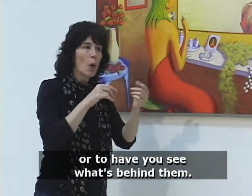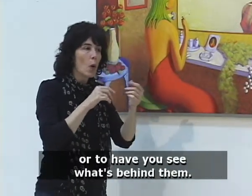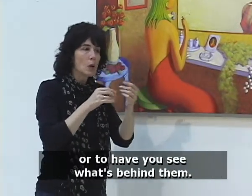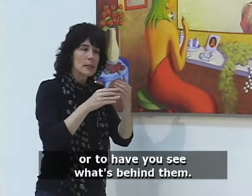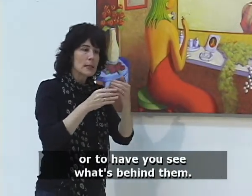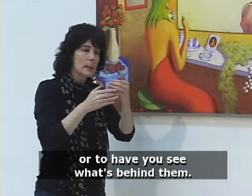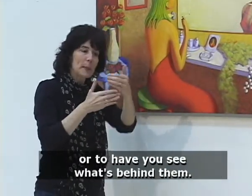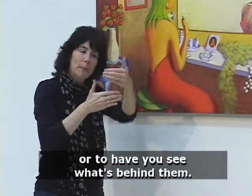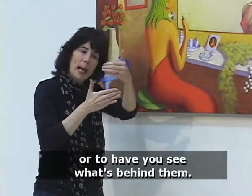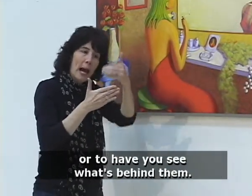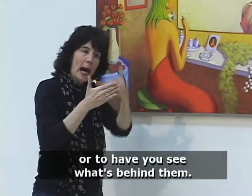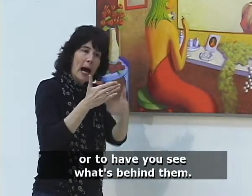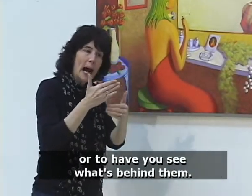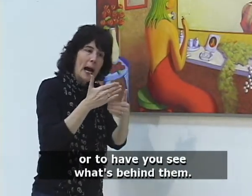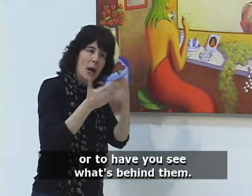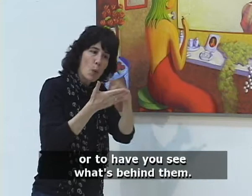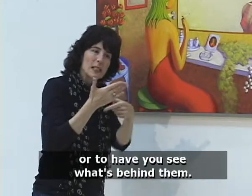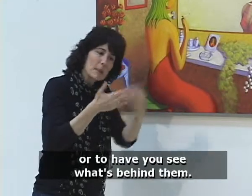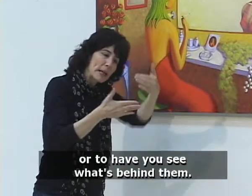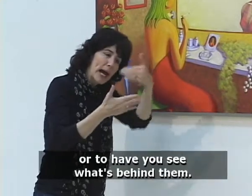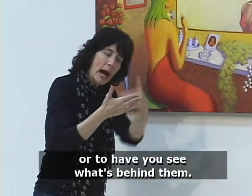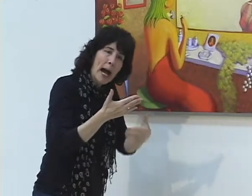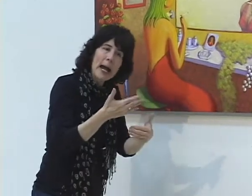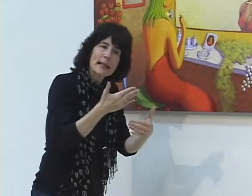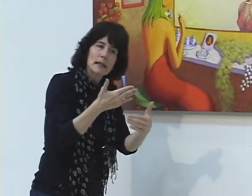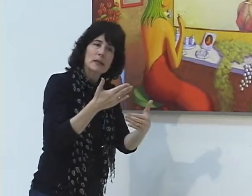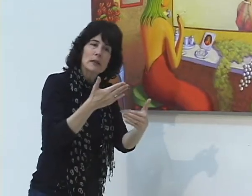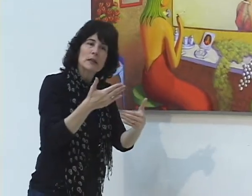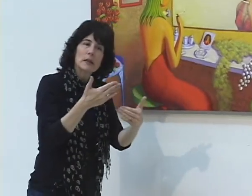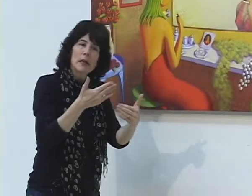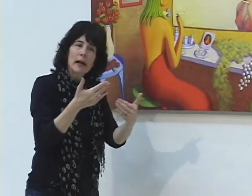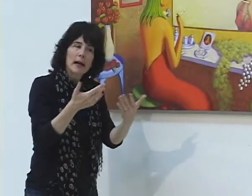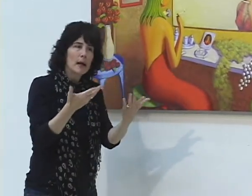or to have you see what's behind them.